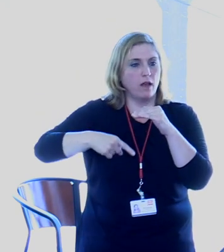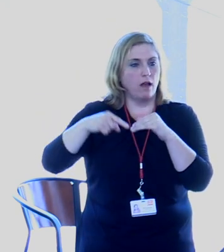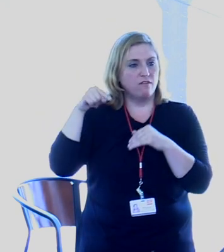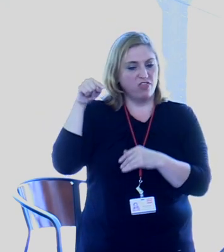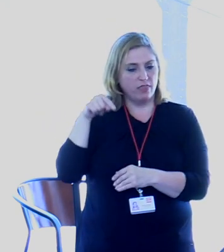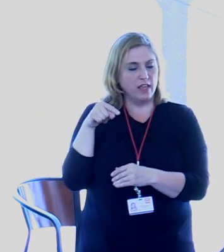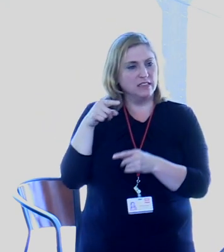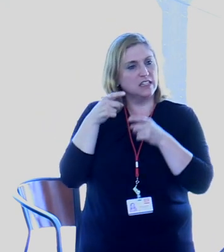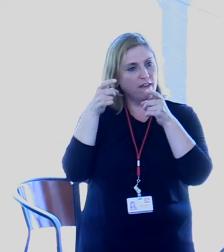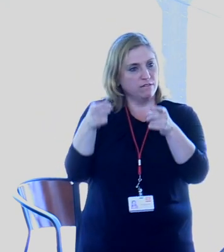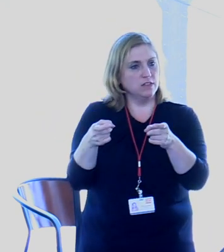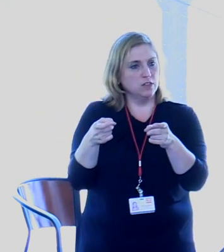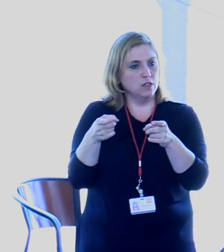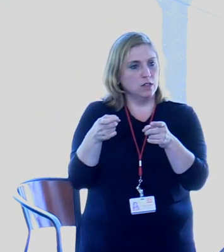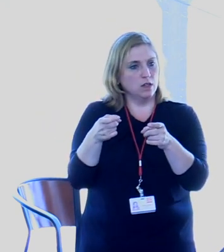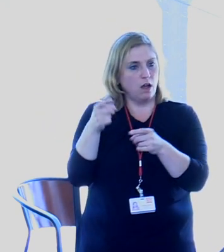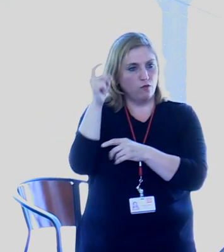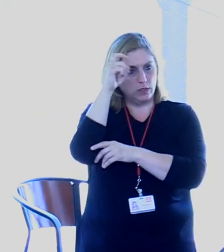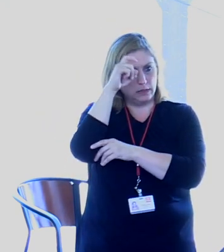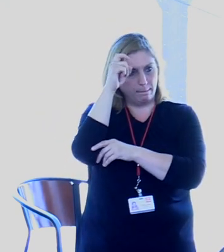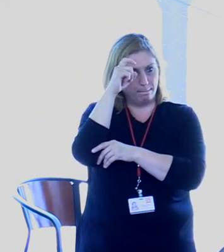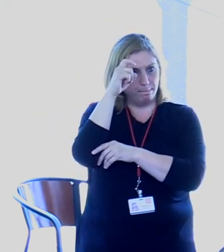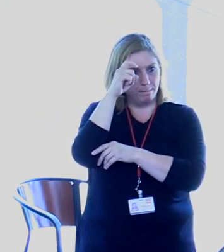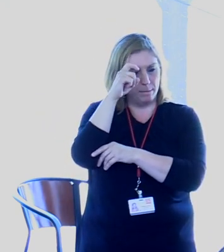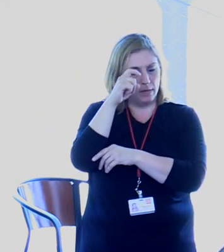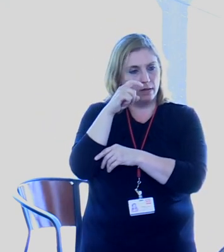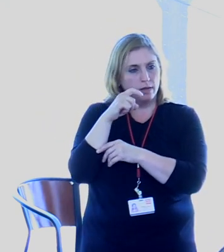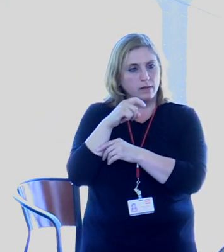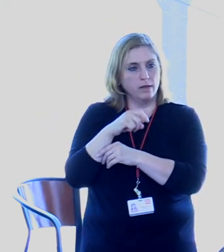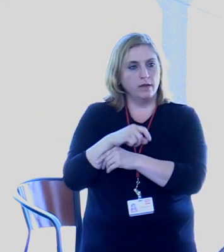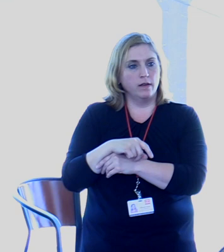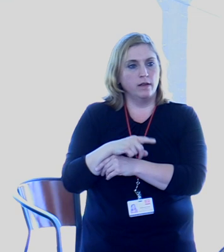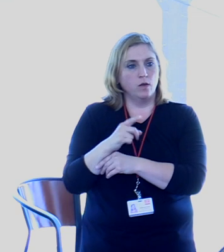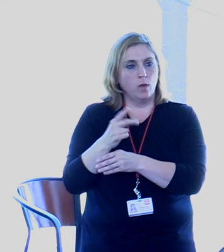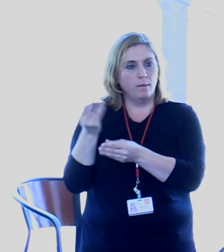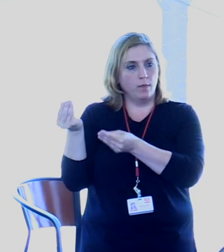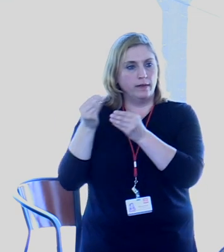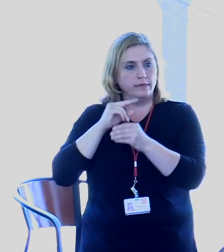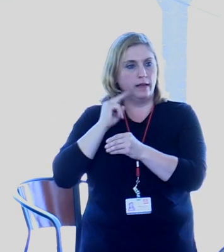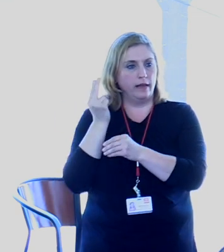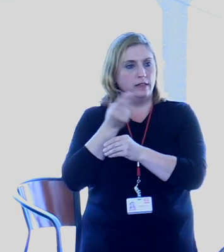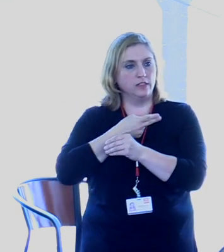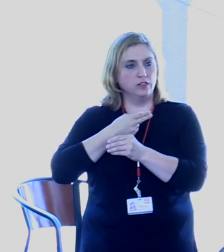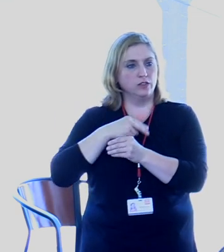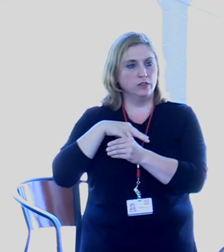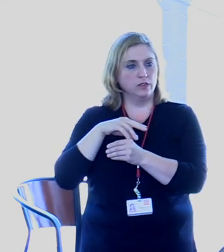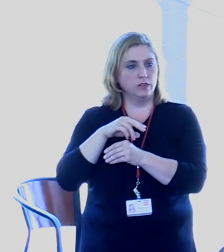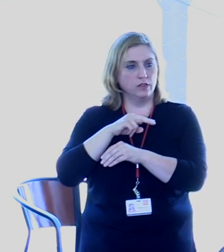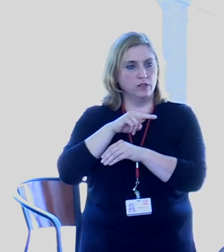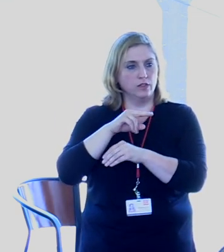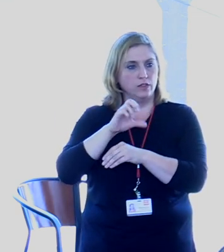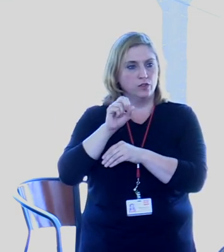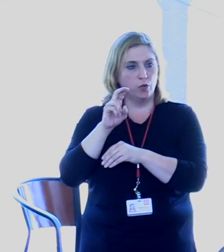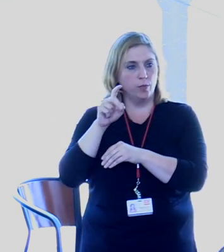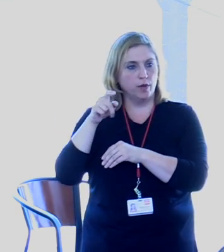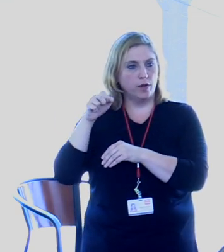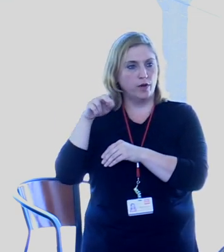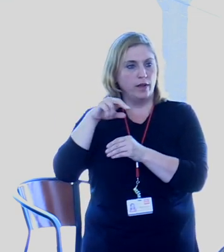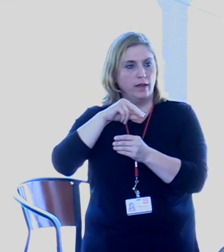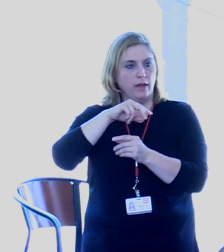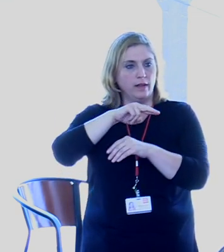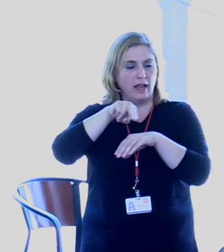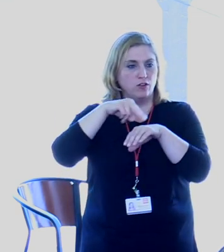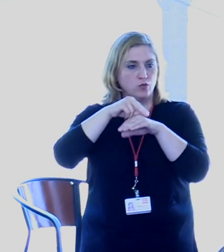this gift of wisdom is what brings us to the supernatural level. When we start to do